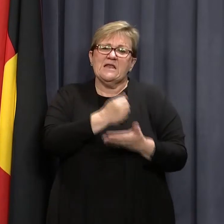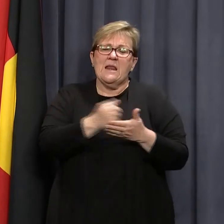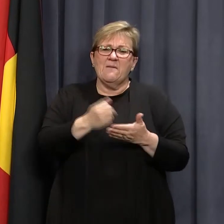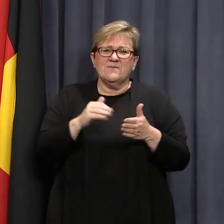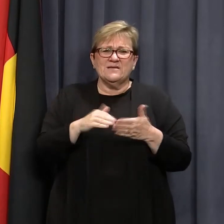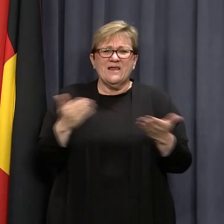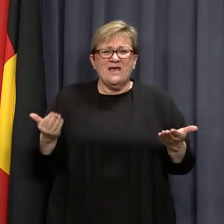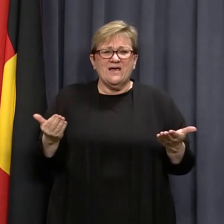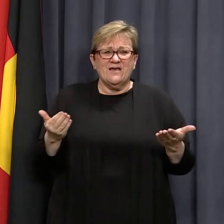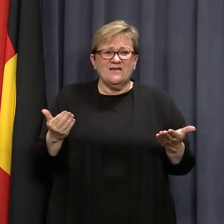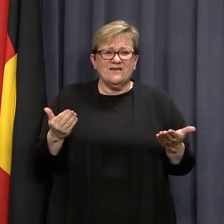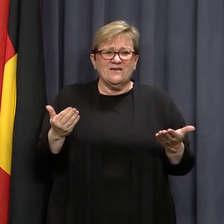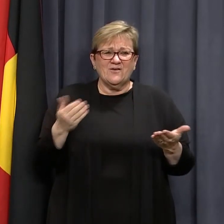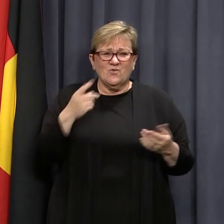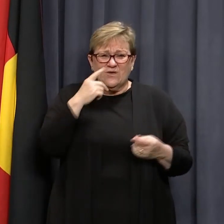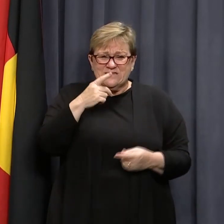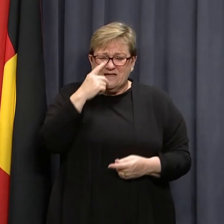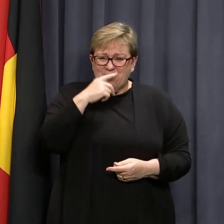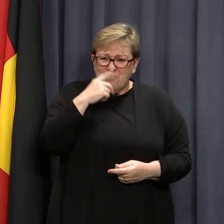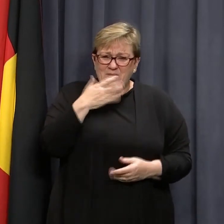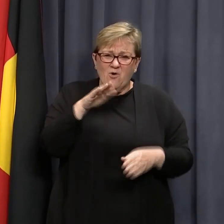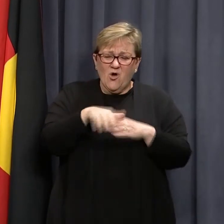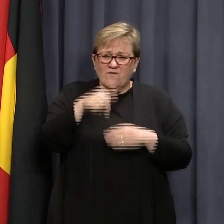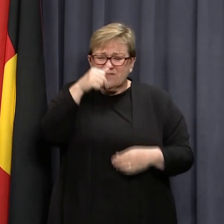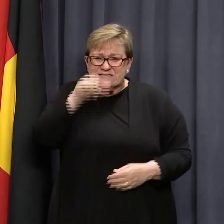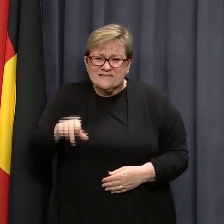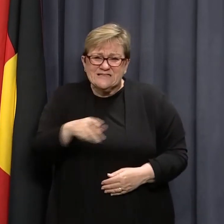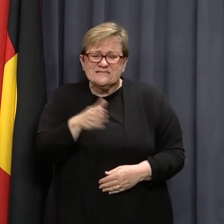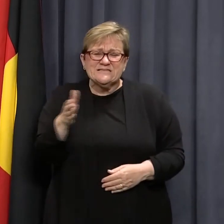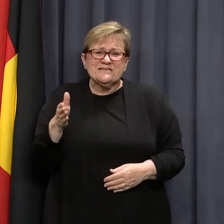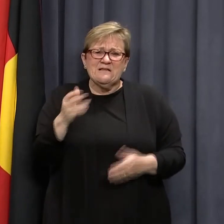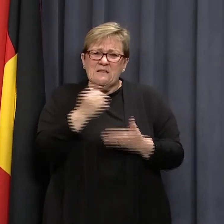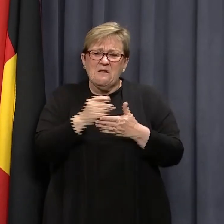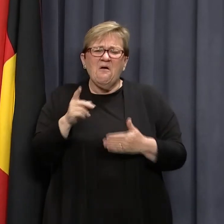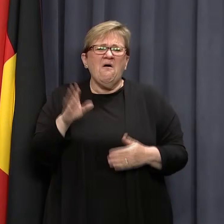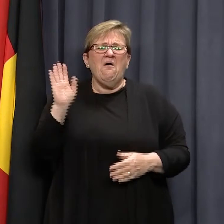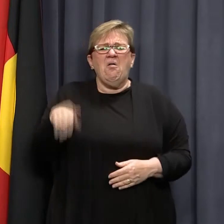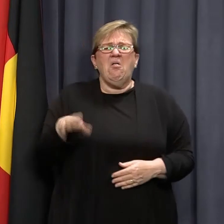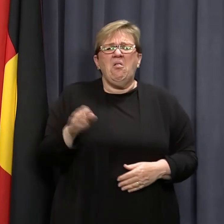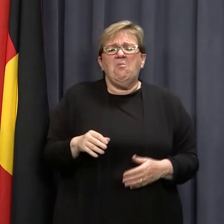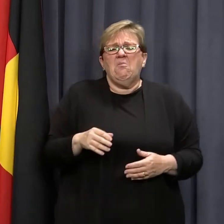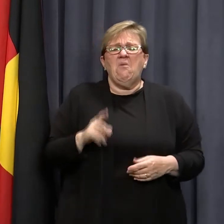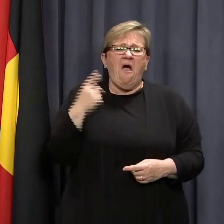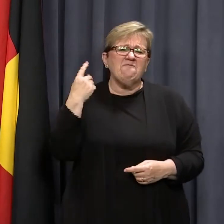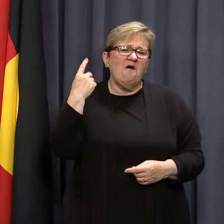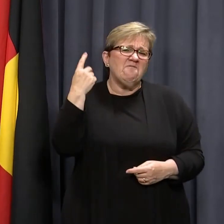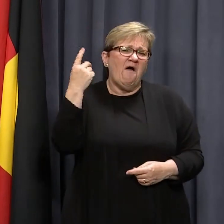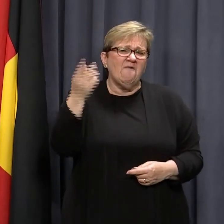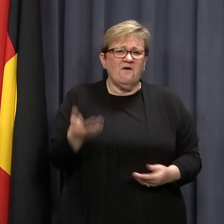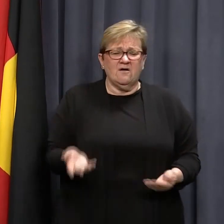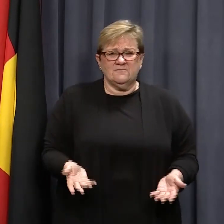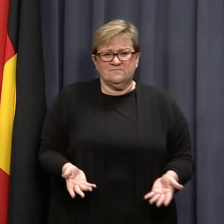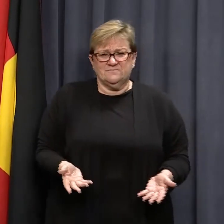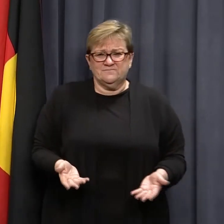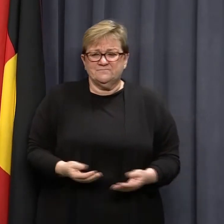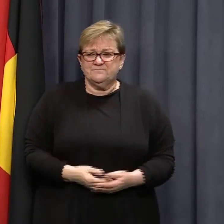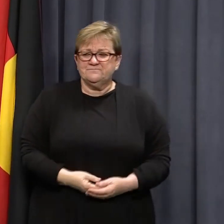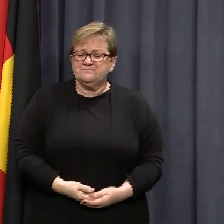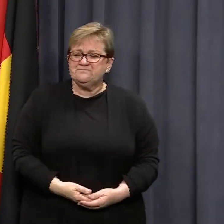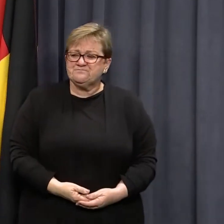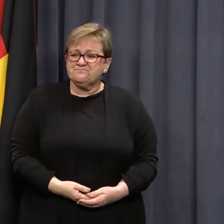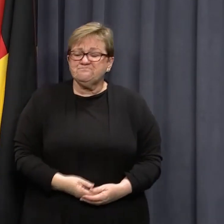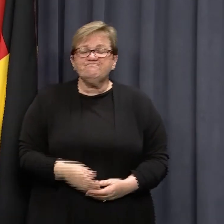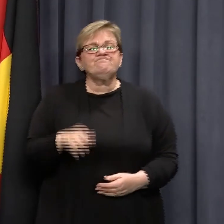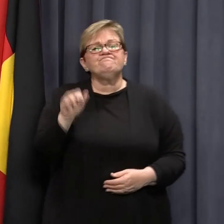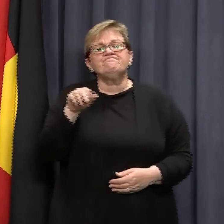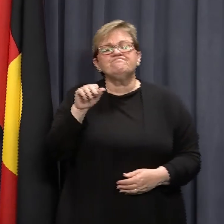You've seen statistics that those over 60 are dragging their feet. Well, I think I did